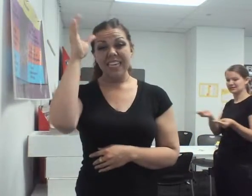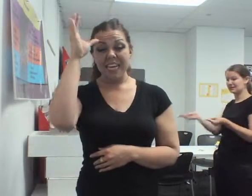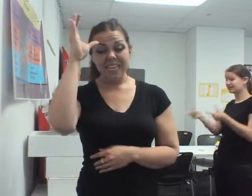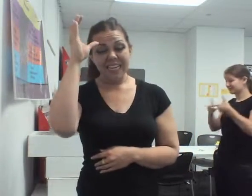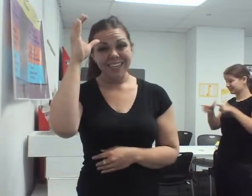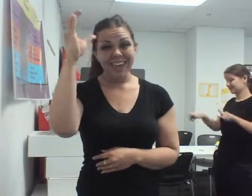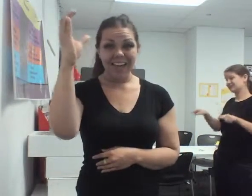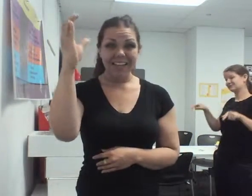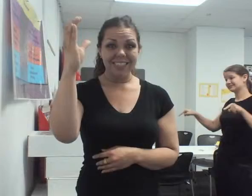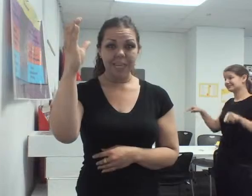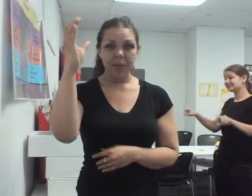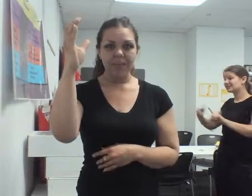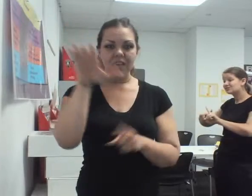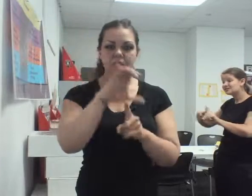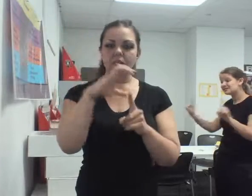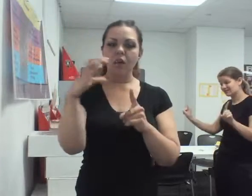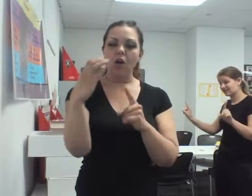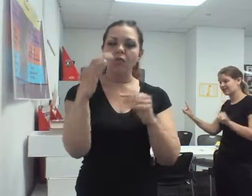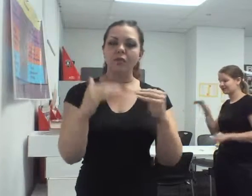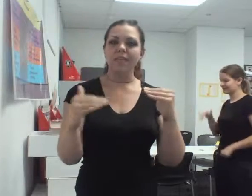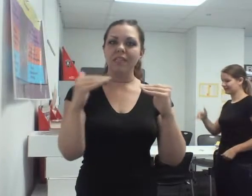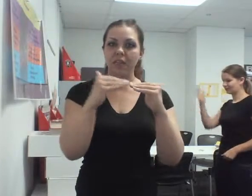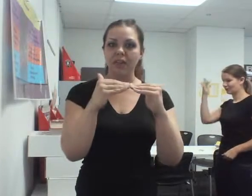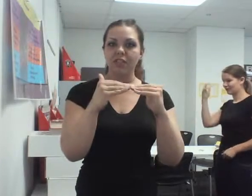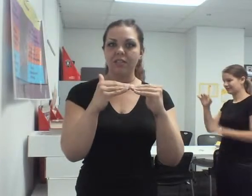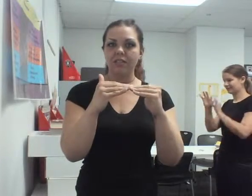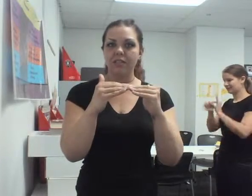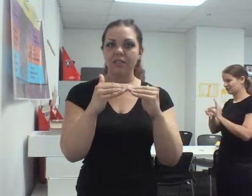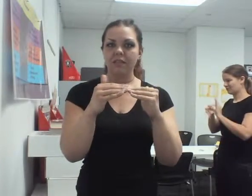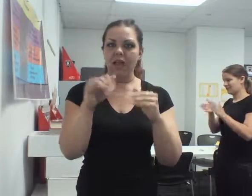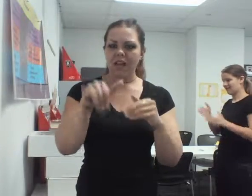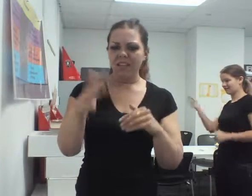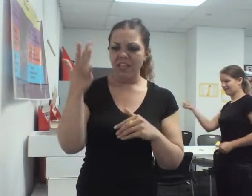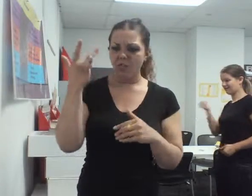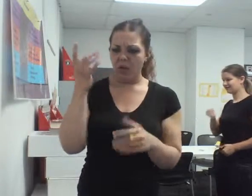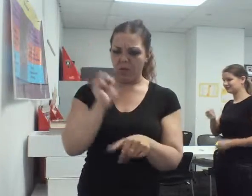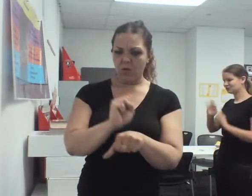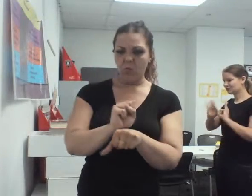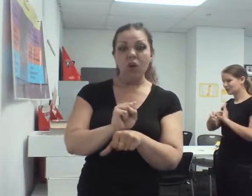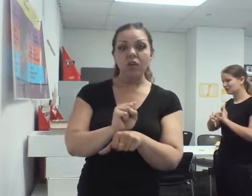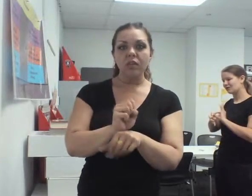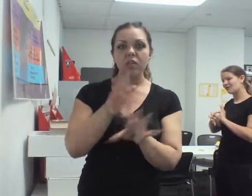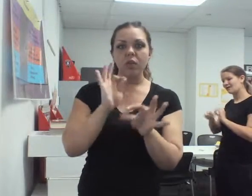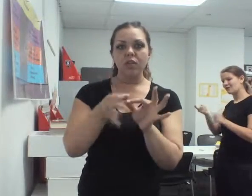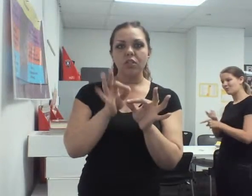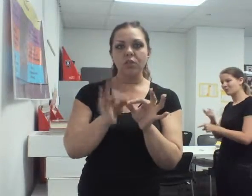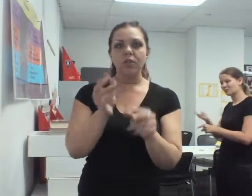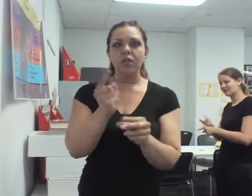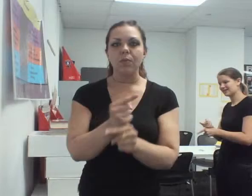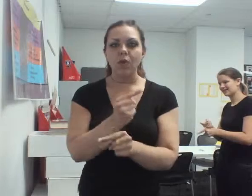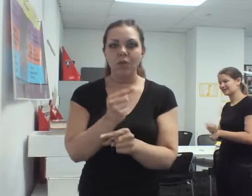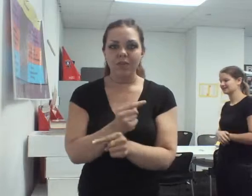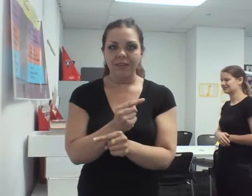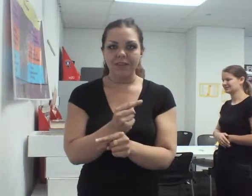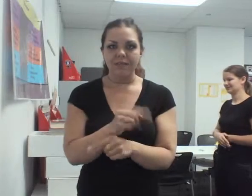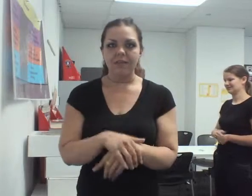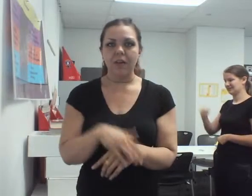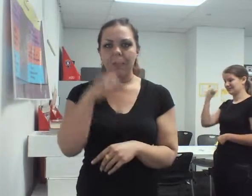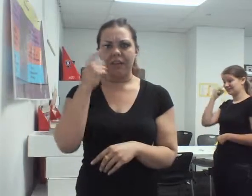That's why we're there to interpret them appropriately. Otherwise, your hearing consumers are going to be looking at the deaf person